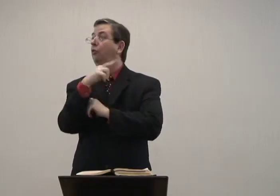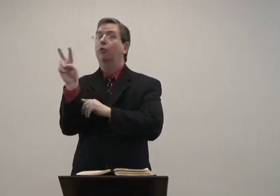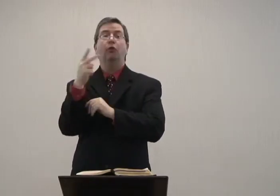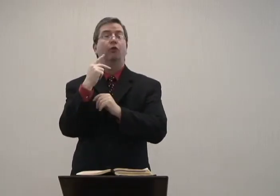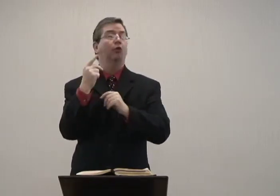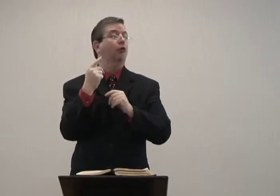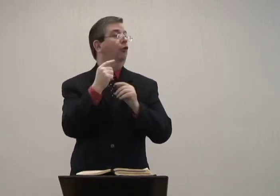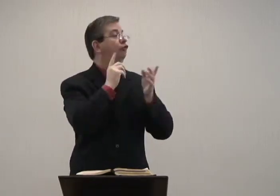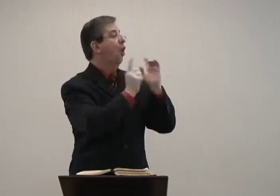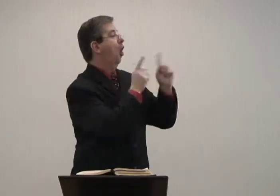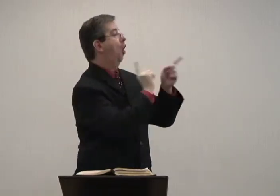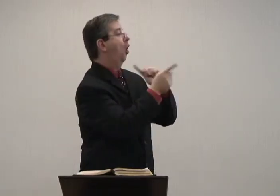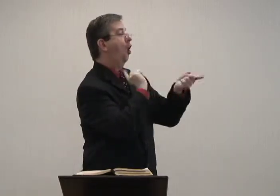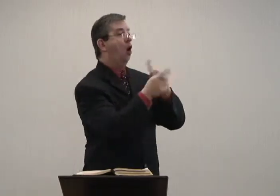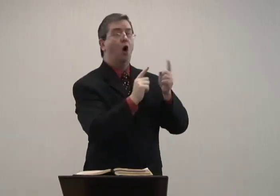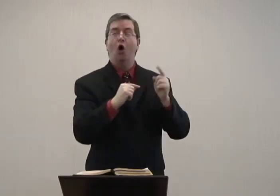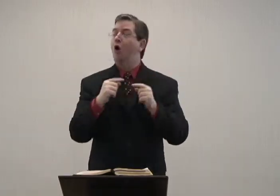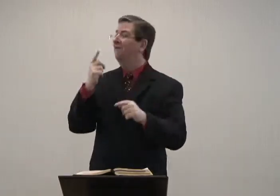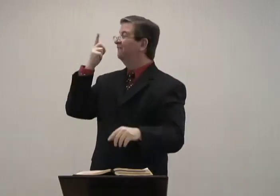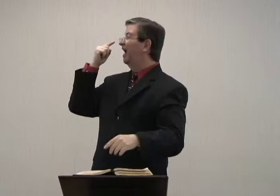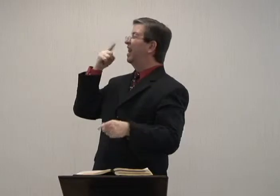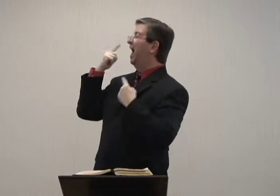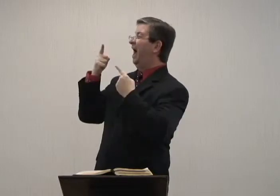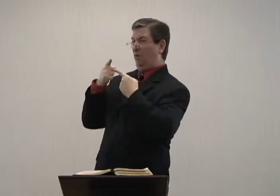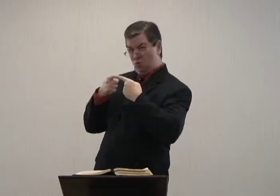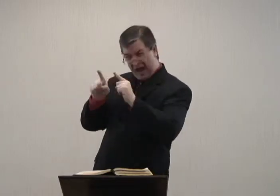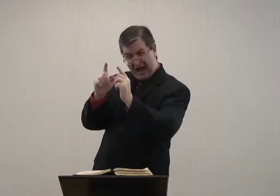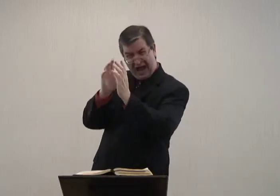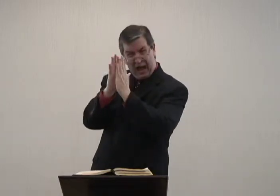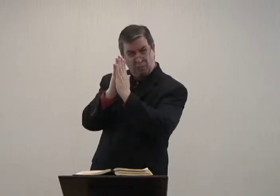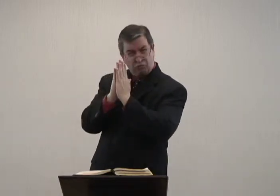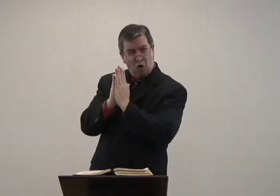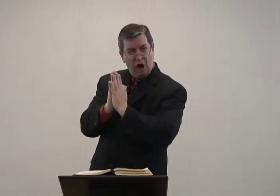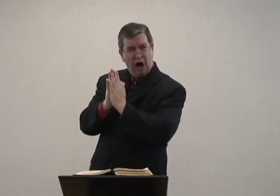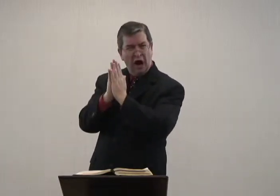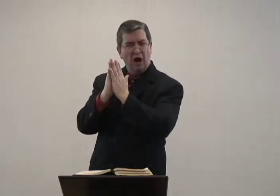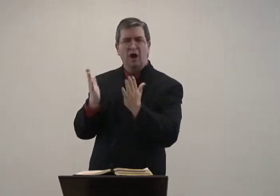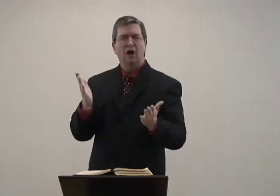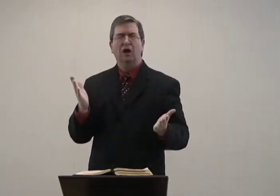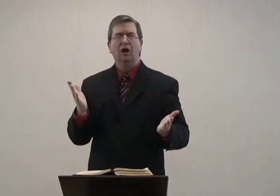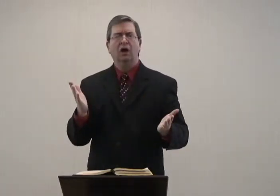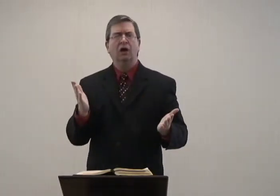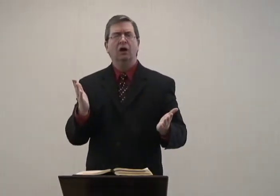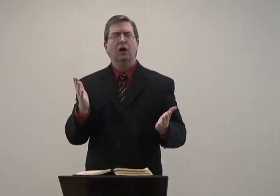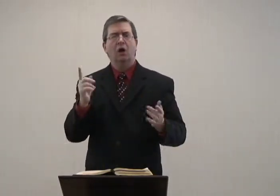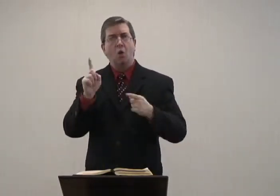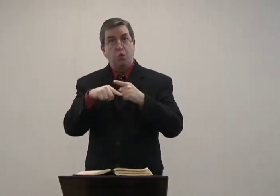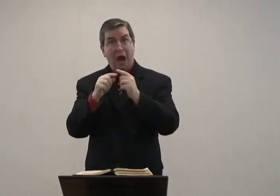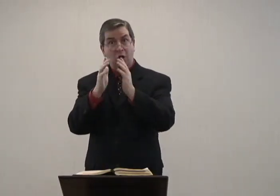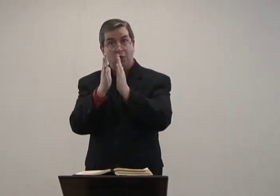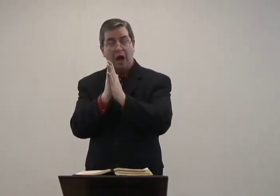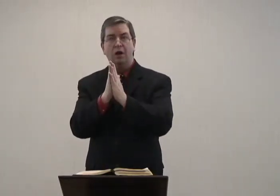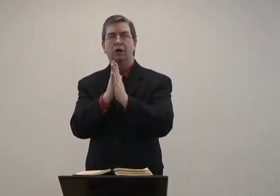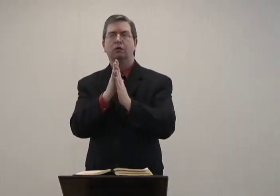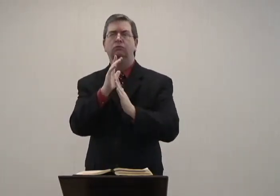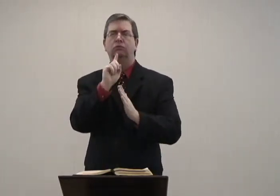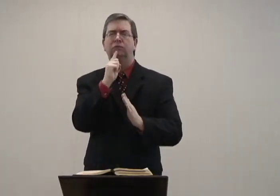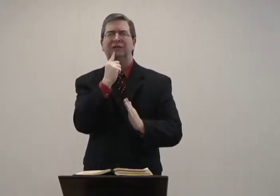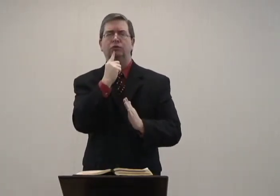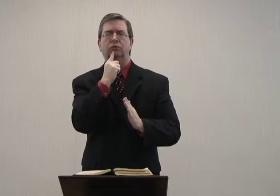When I pray, are you looking around, not paying attention, talking to your friends and laughing while I'm praying? During your prayer,